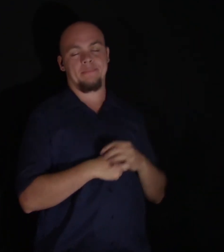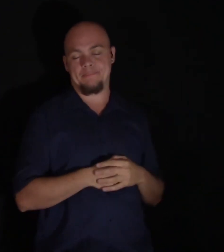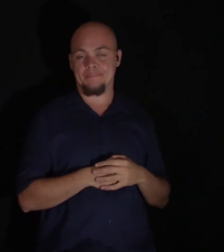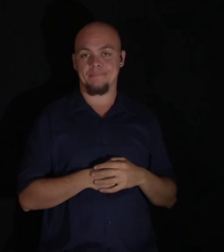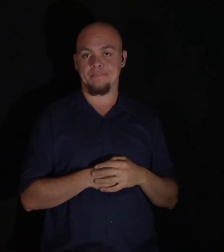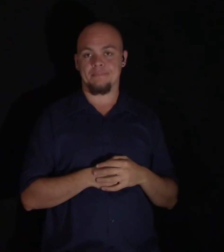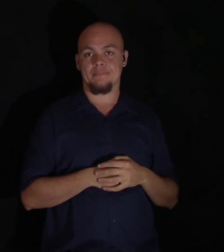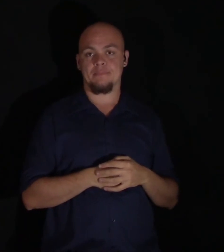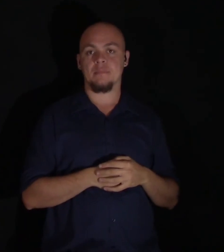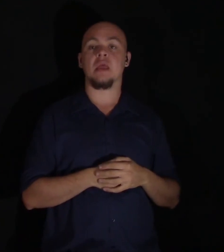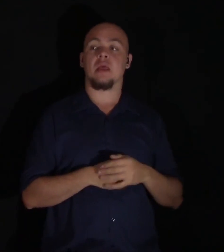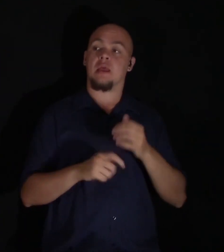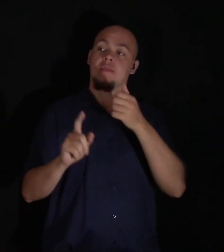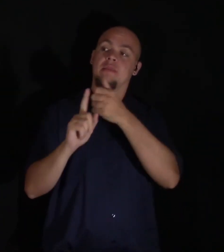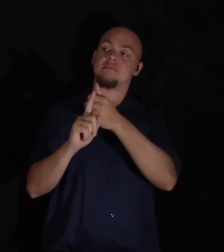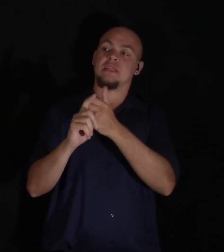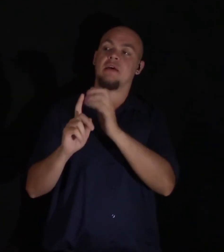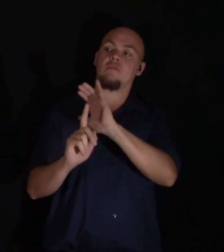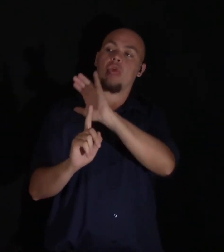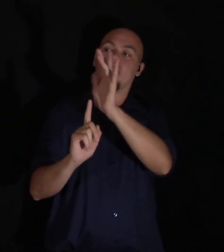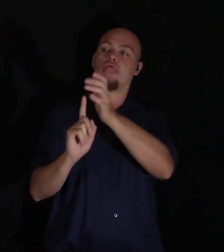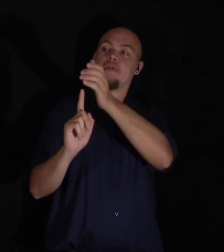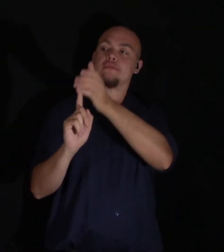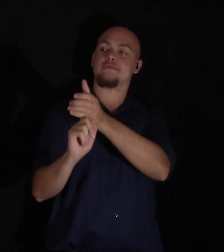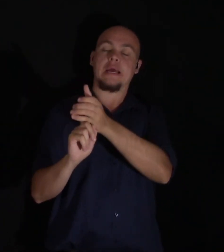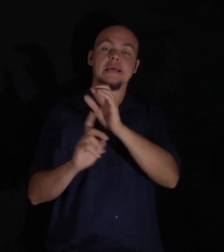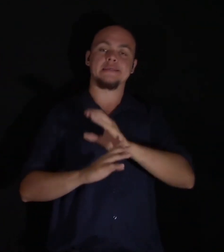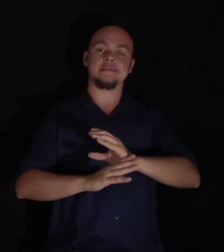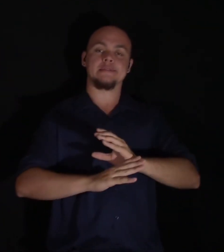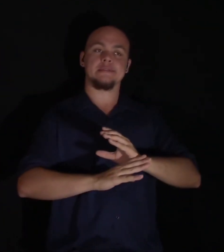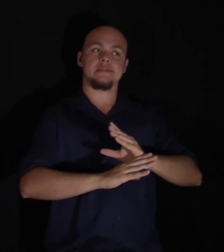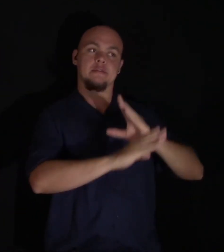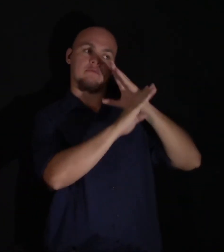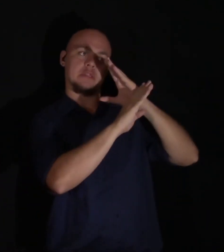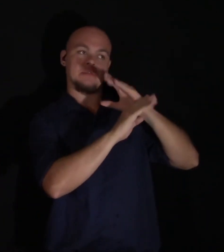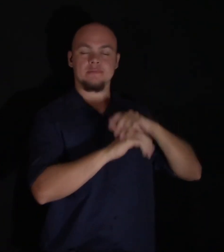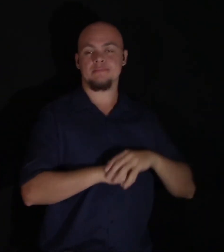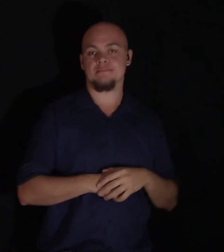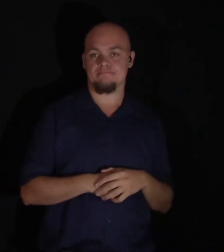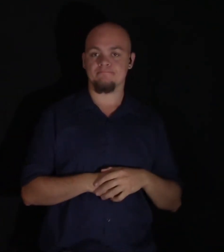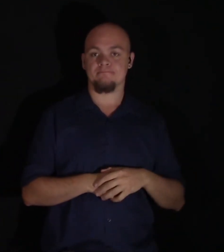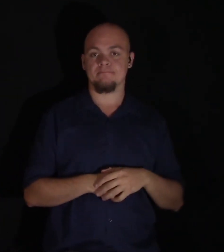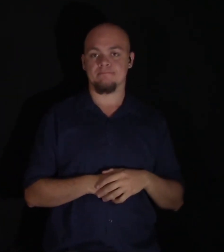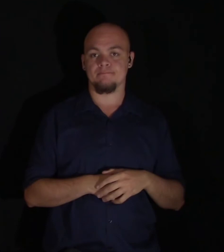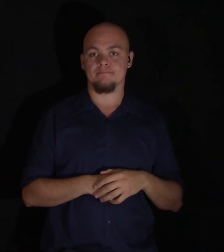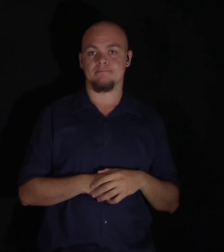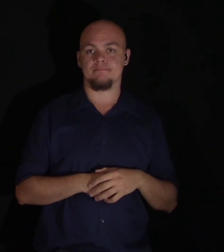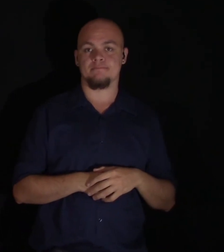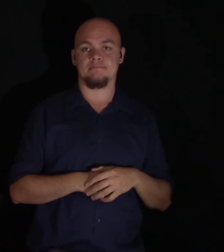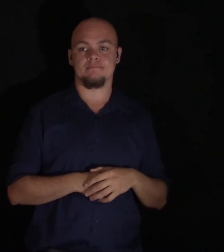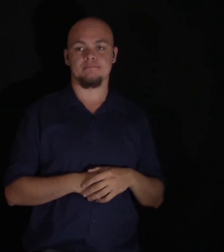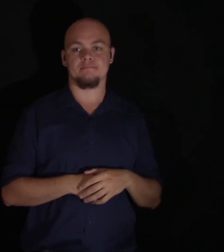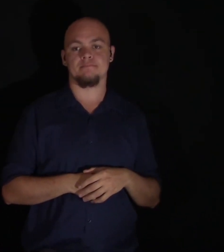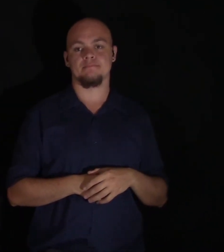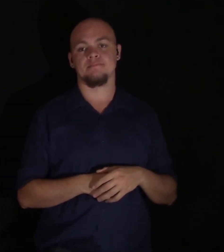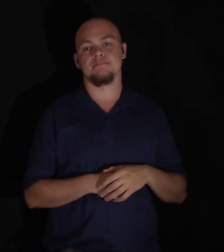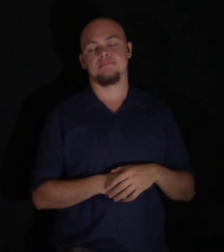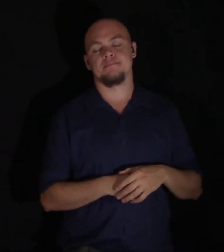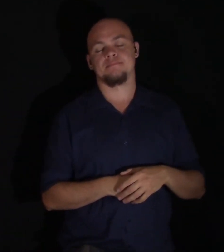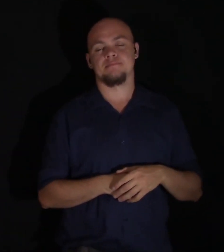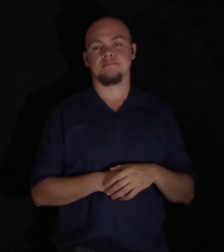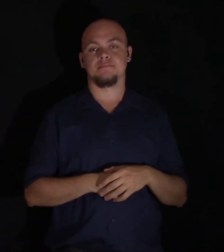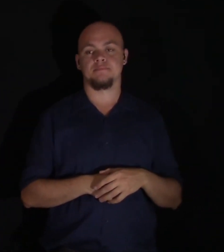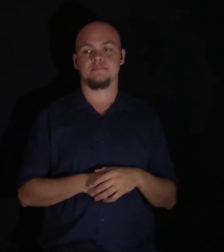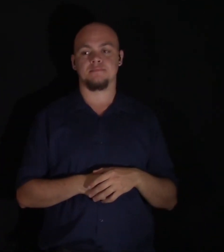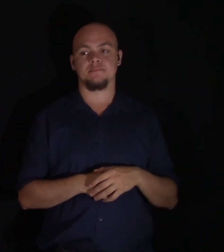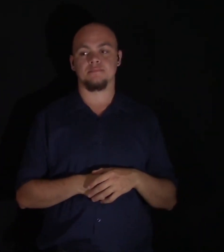and to wrap themselves up even more tightly in a blanket of defensiveness and denial.